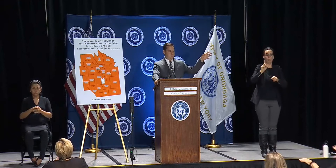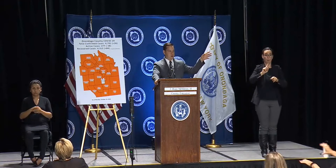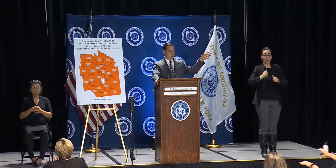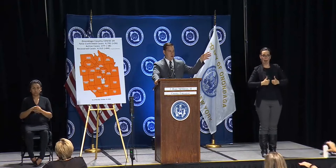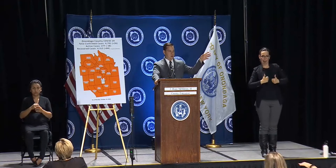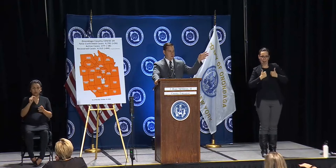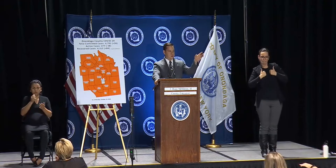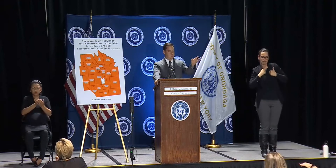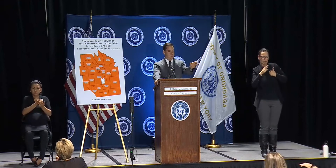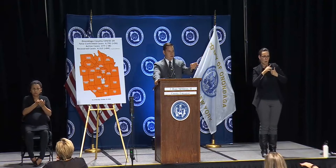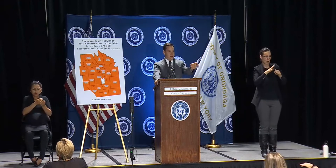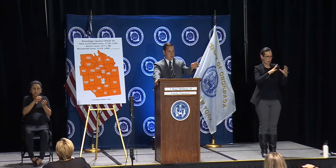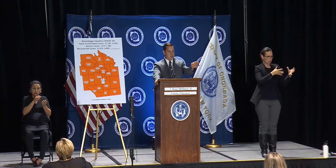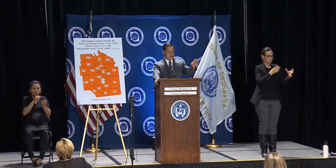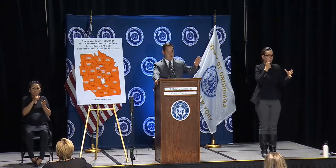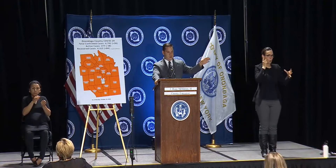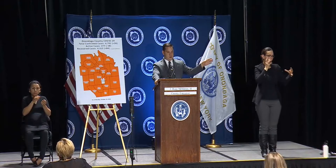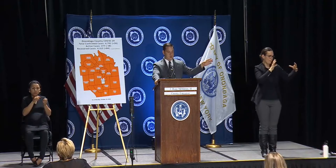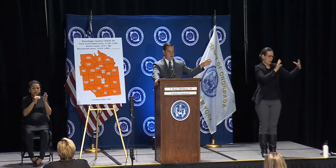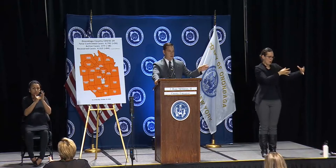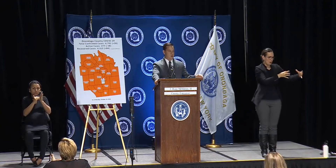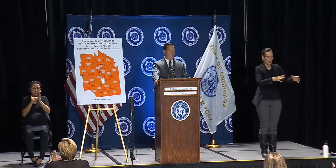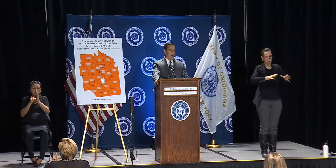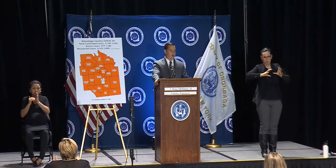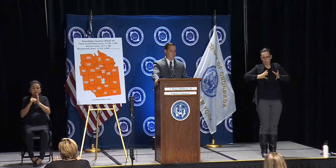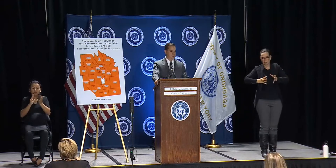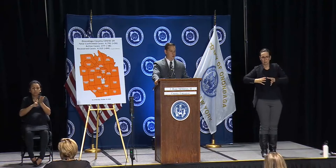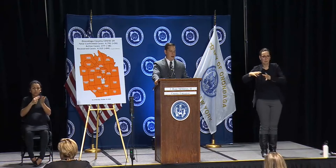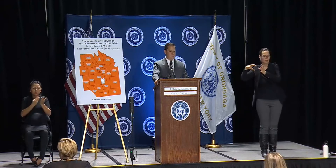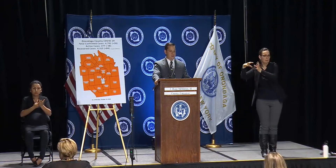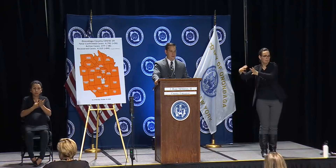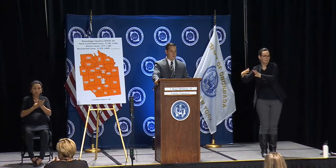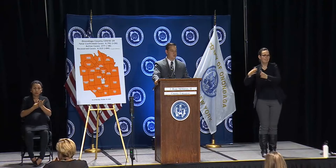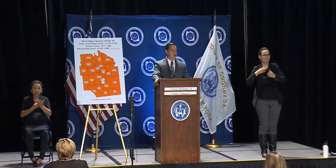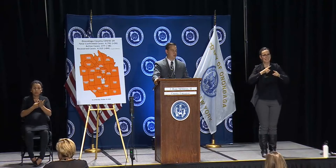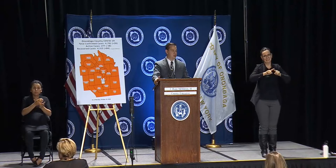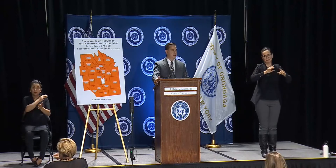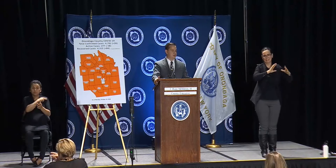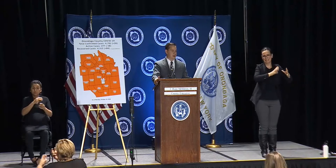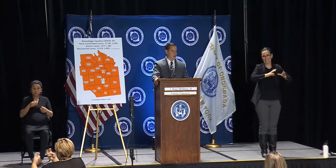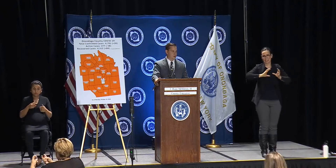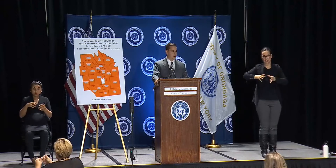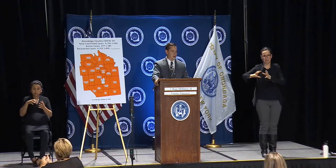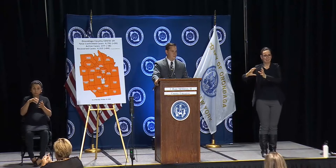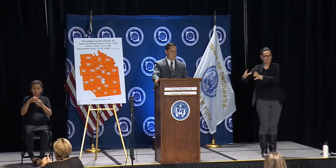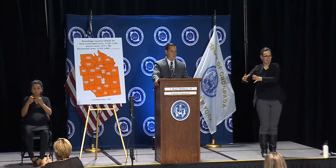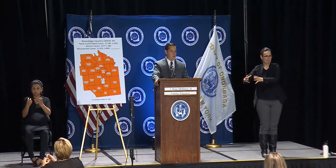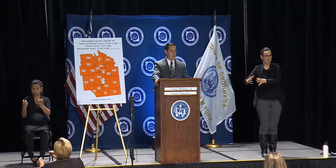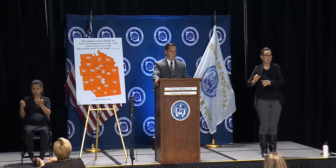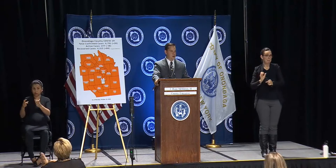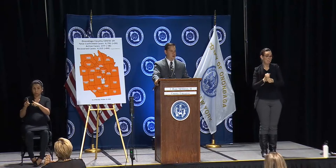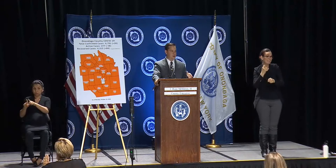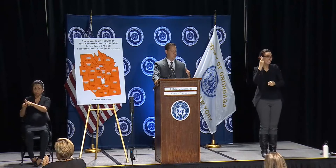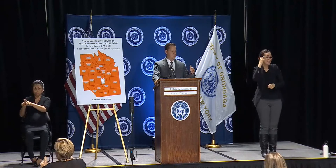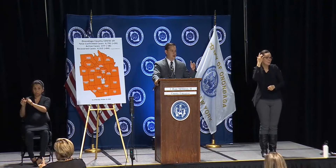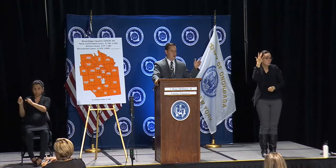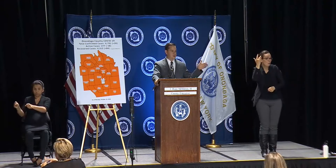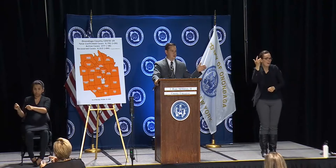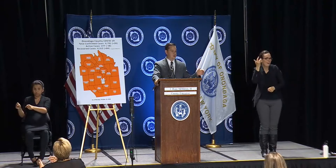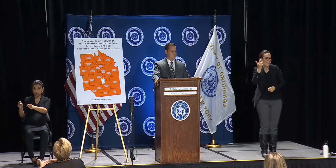Ernie Davis Hall sits in one section, distanced. Why would that make sense? Because they already live together. If there was